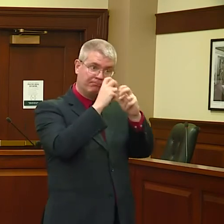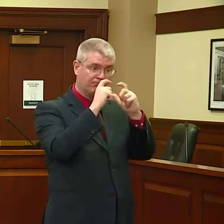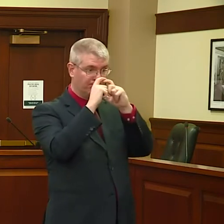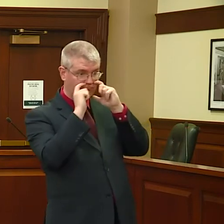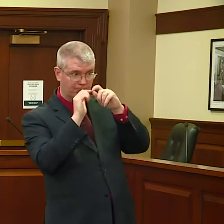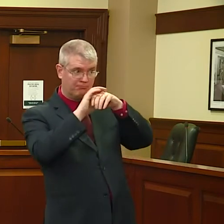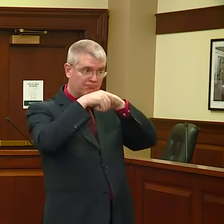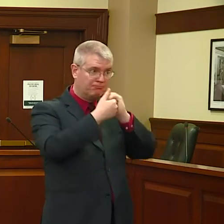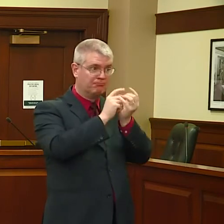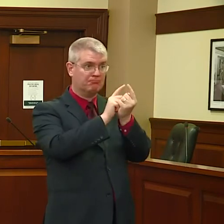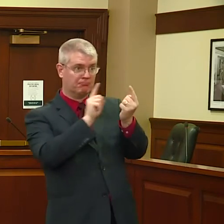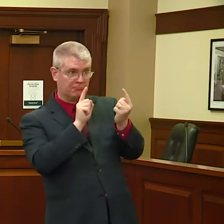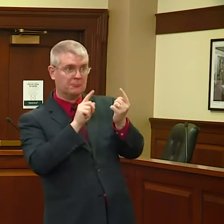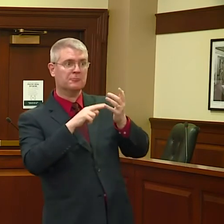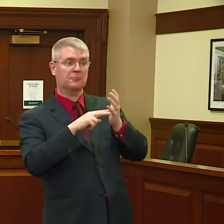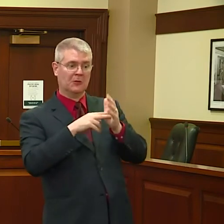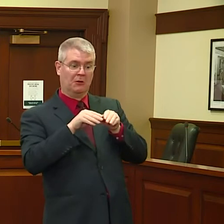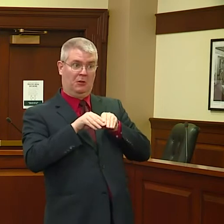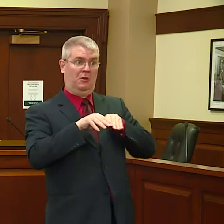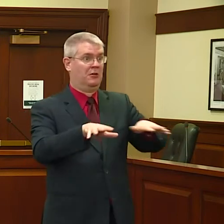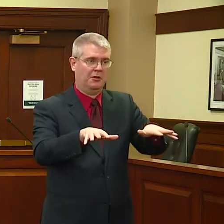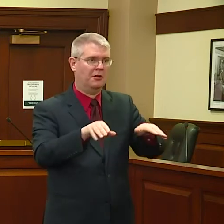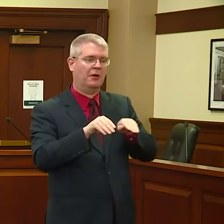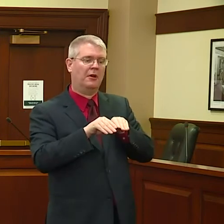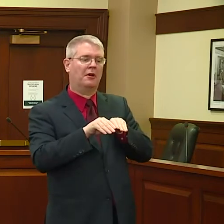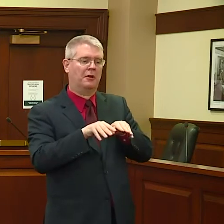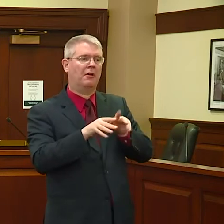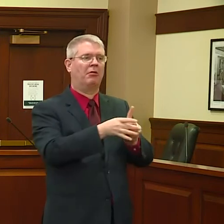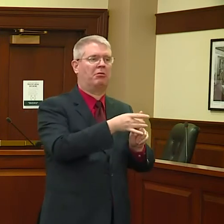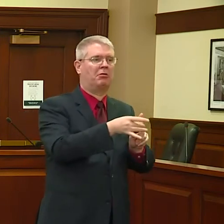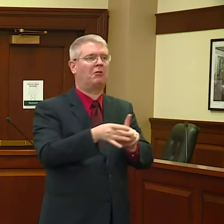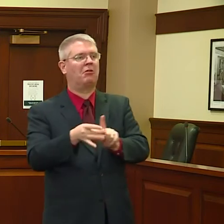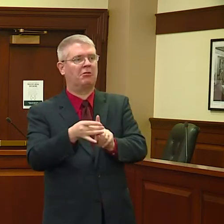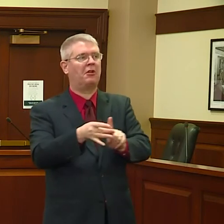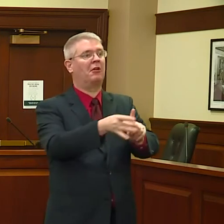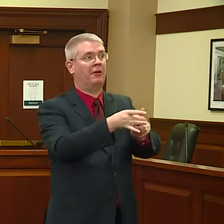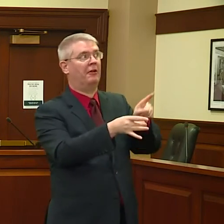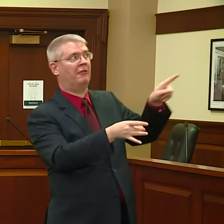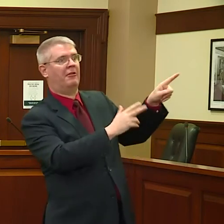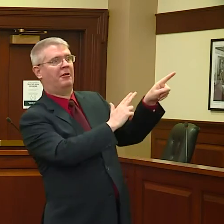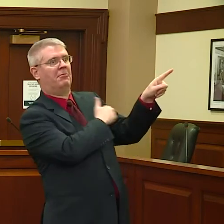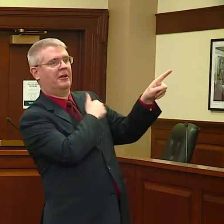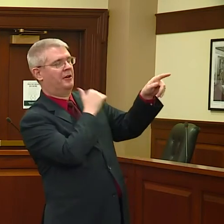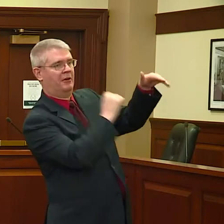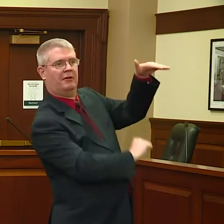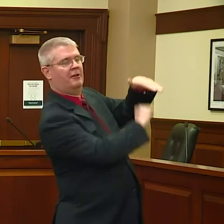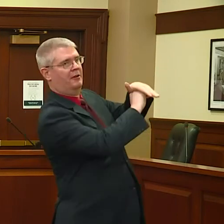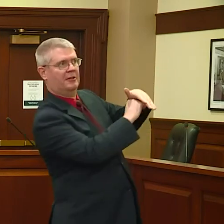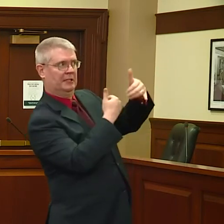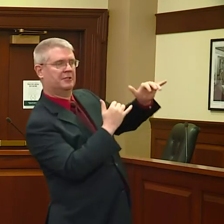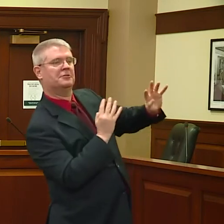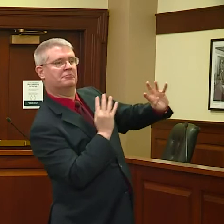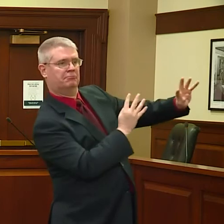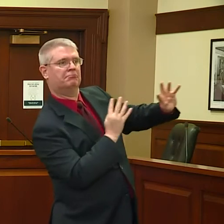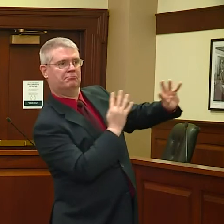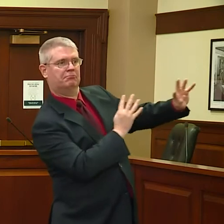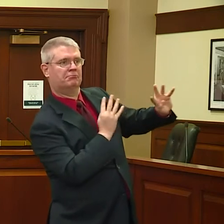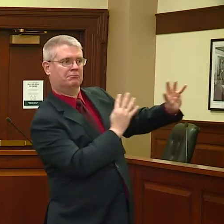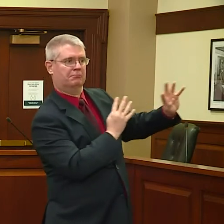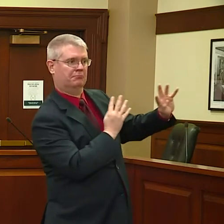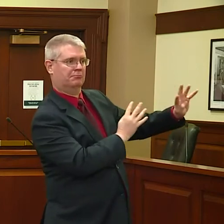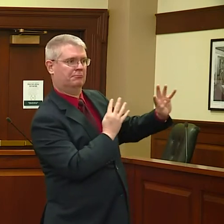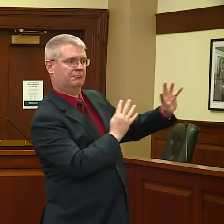economy. Dr. Christine Hahn, our state epidemiologist, will share a situational update for Idaho and review